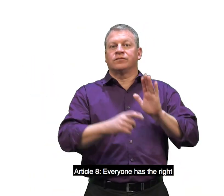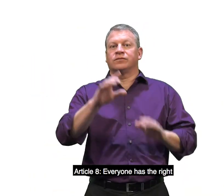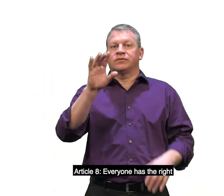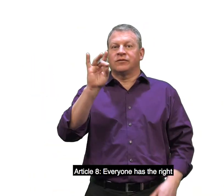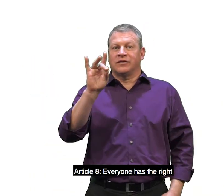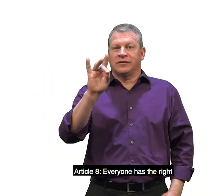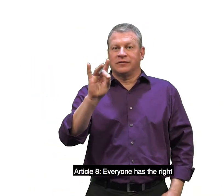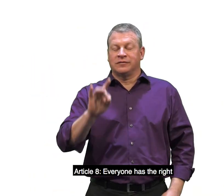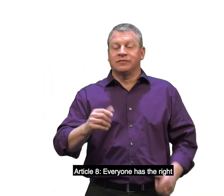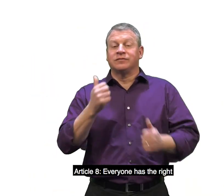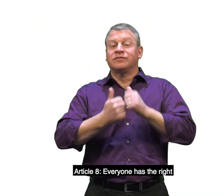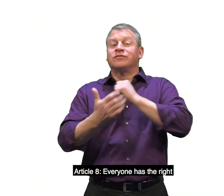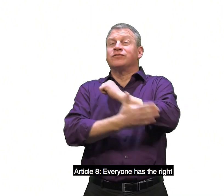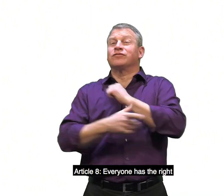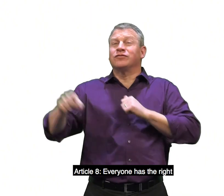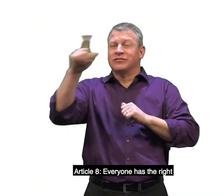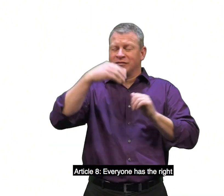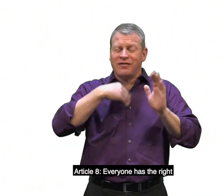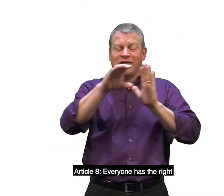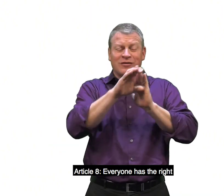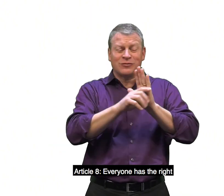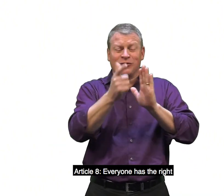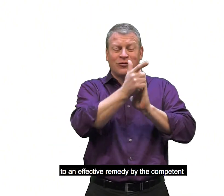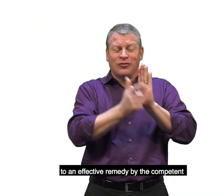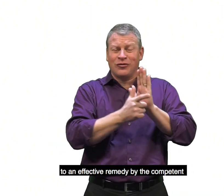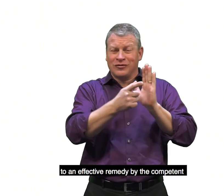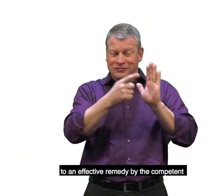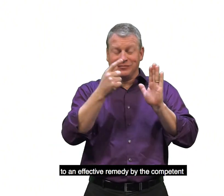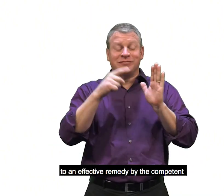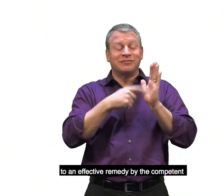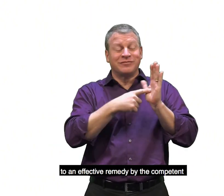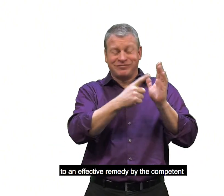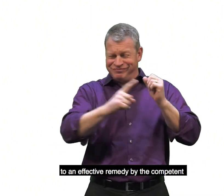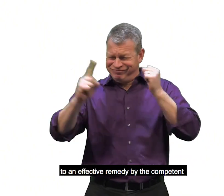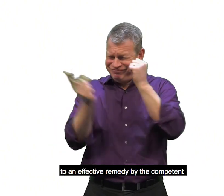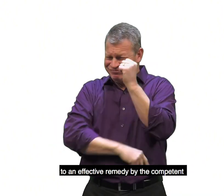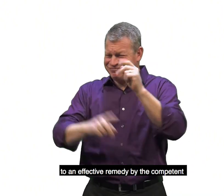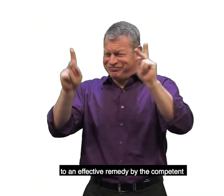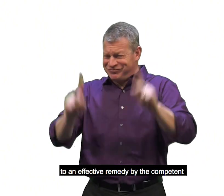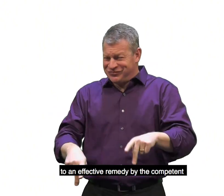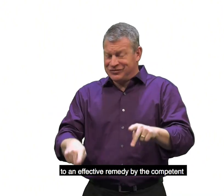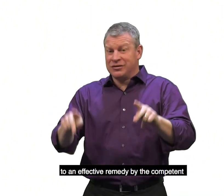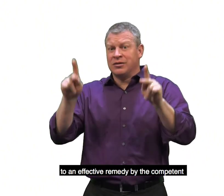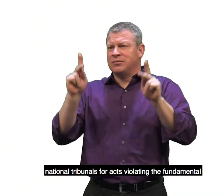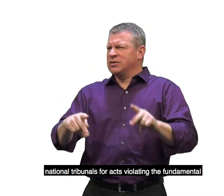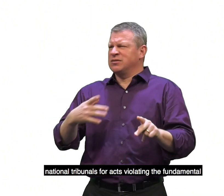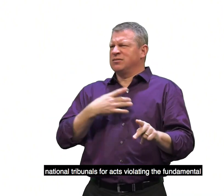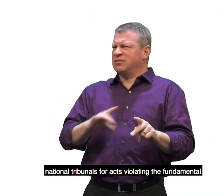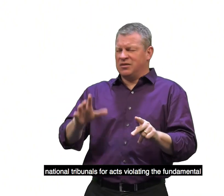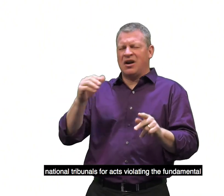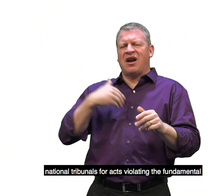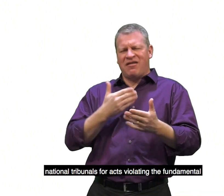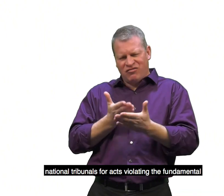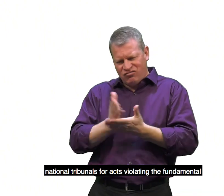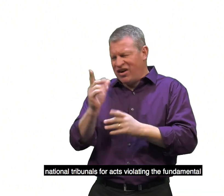Article 8. Everyone has the right to an effective remedy by the competent national tribunals for